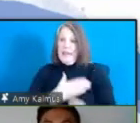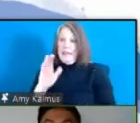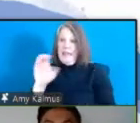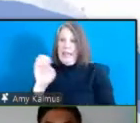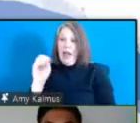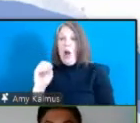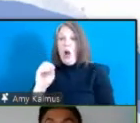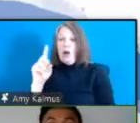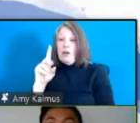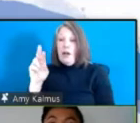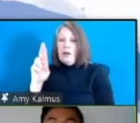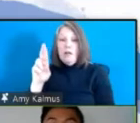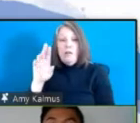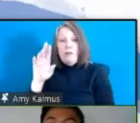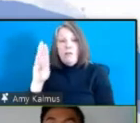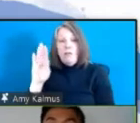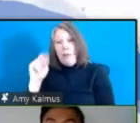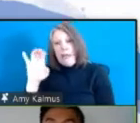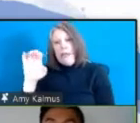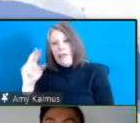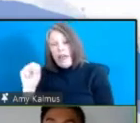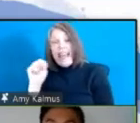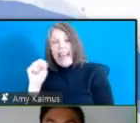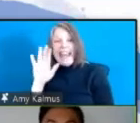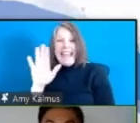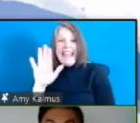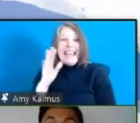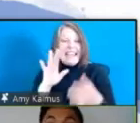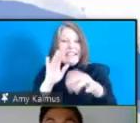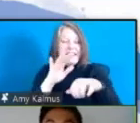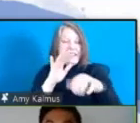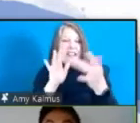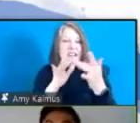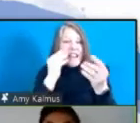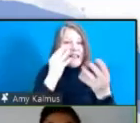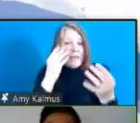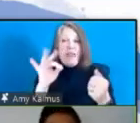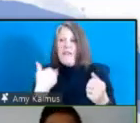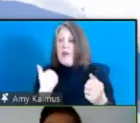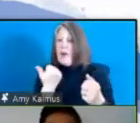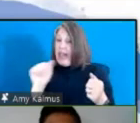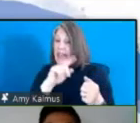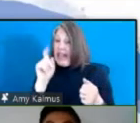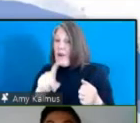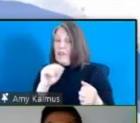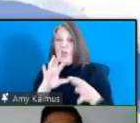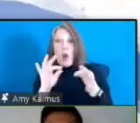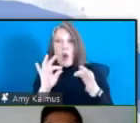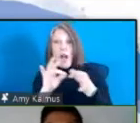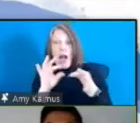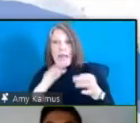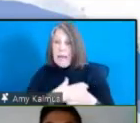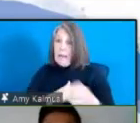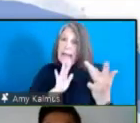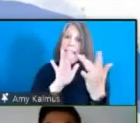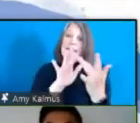Dr. Bing Chen. His contact information email is up here as well. If you have any more questions or comments, please feel